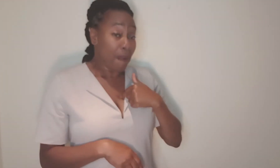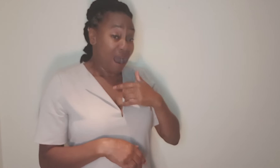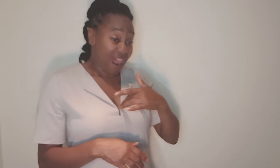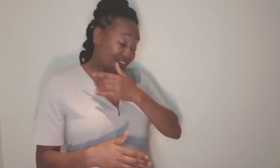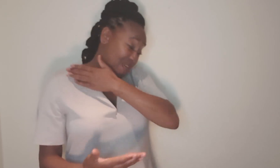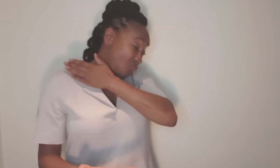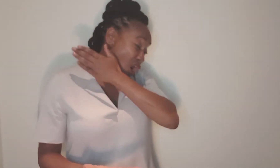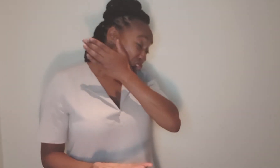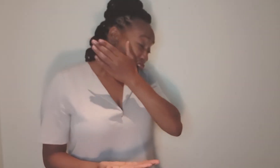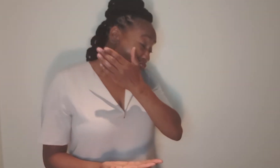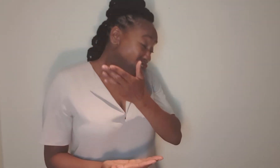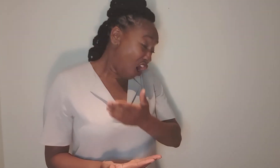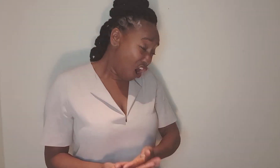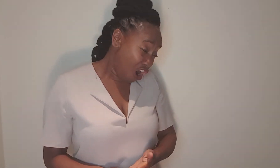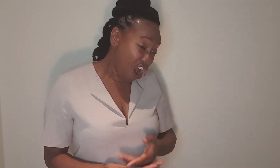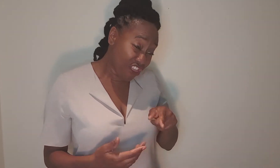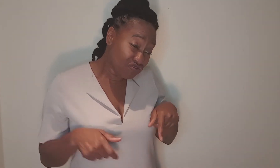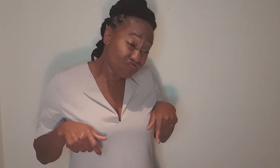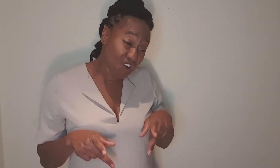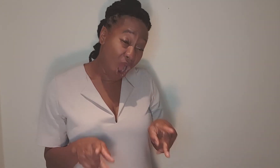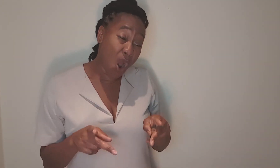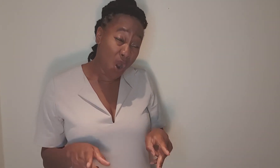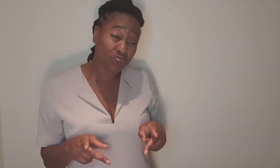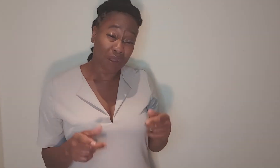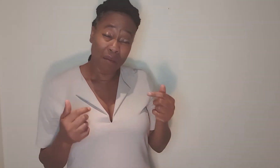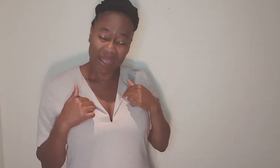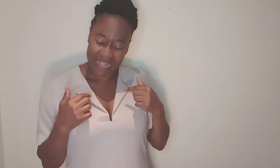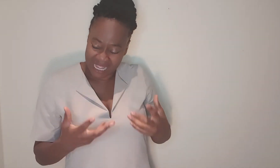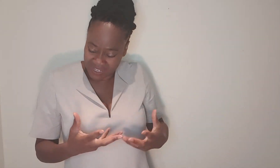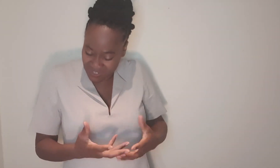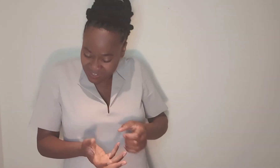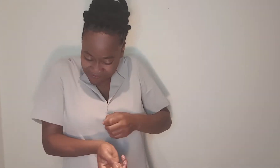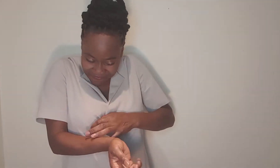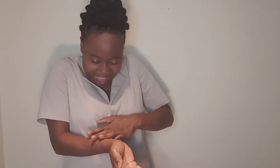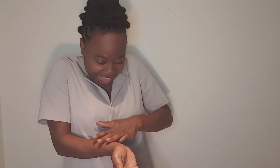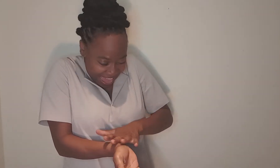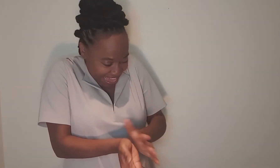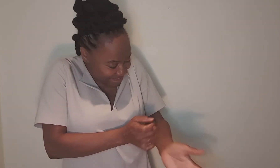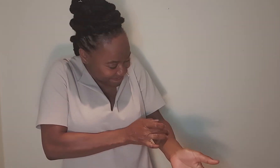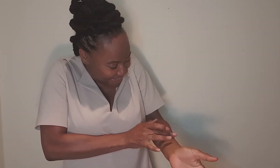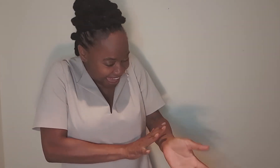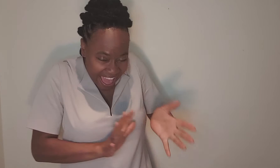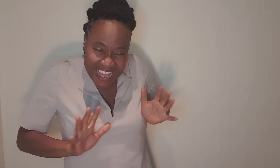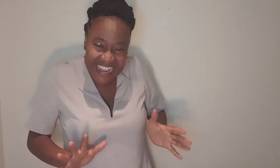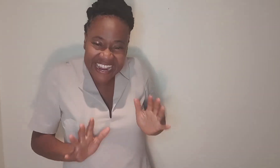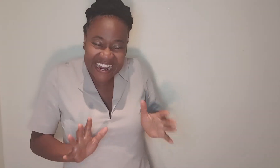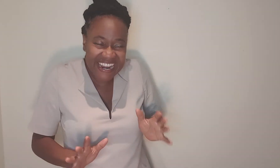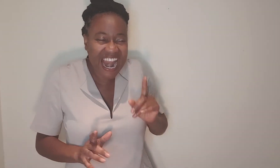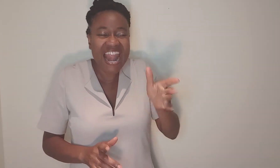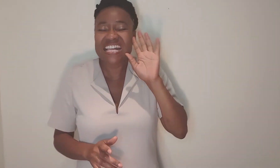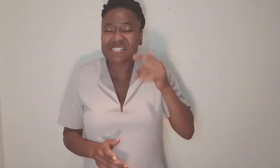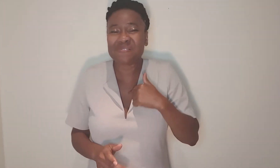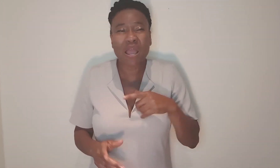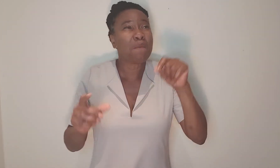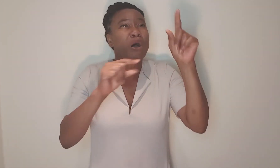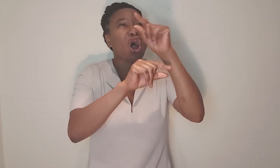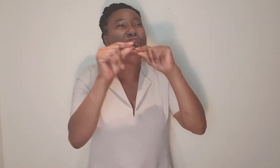to its beat now. Listen to me. Birds tweet, skies open, noise and dirt and over